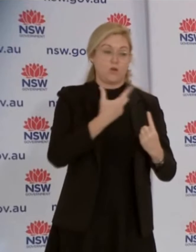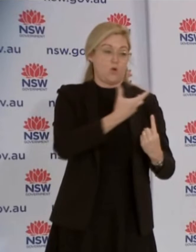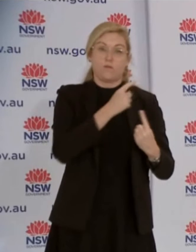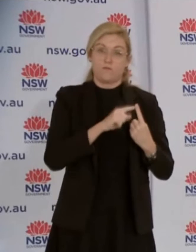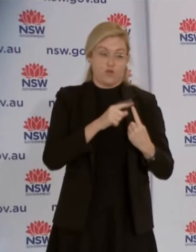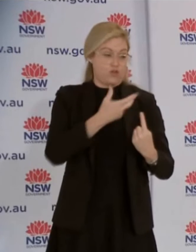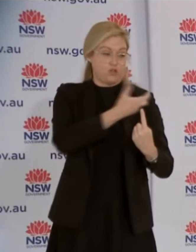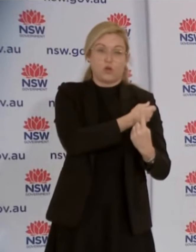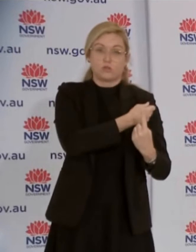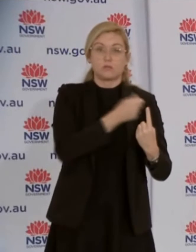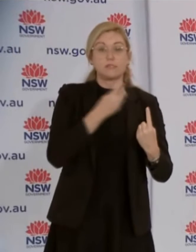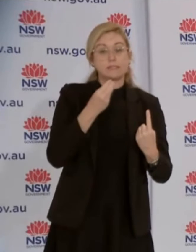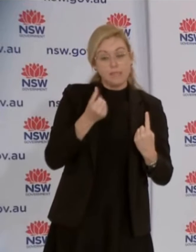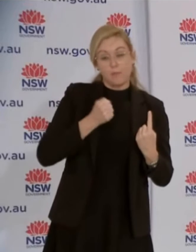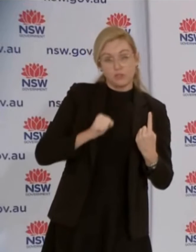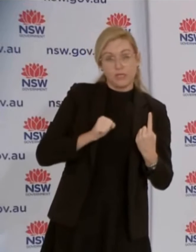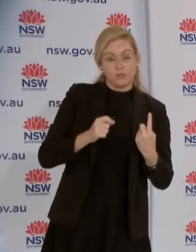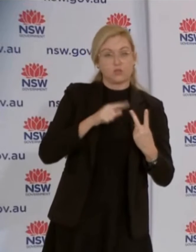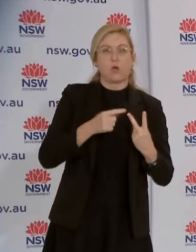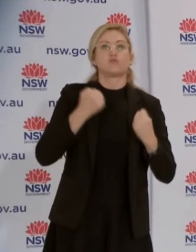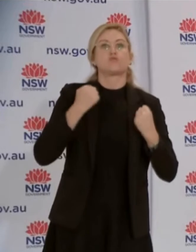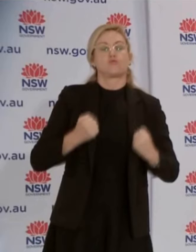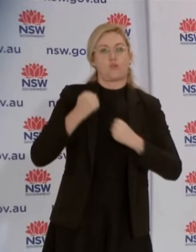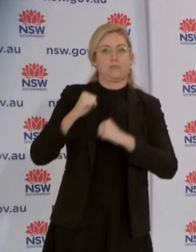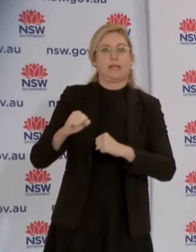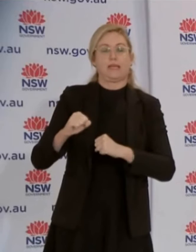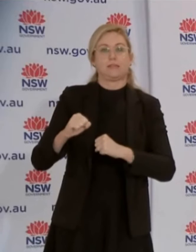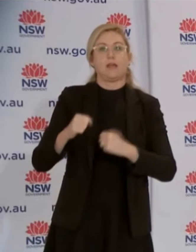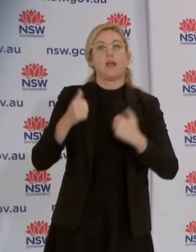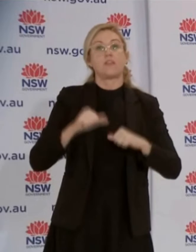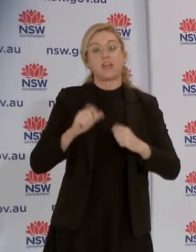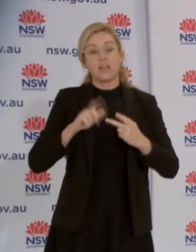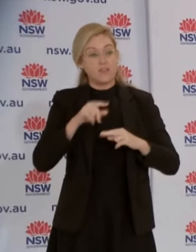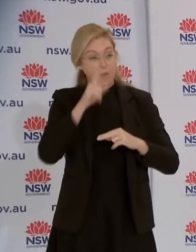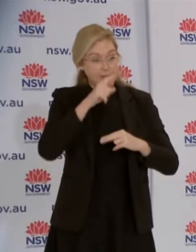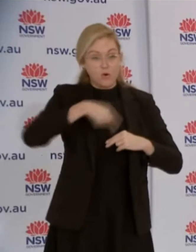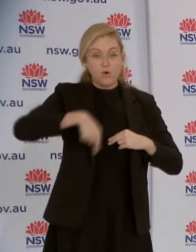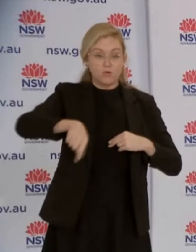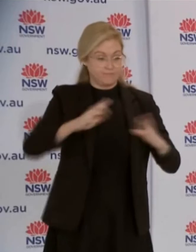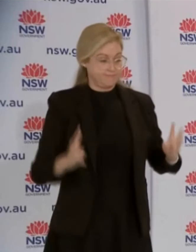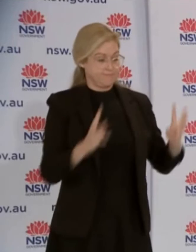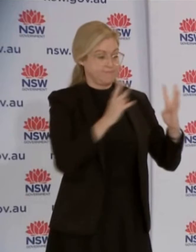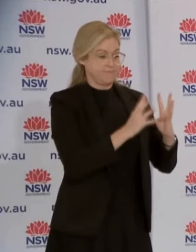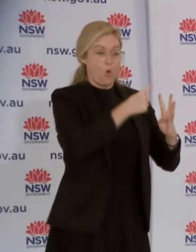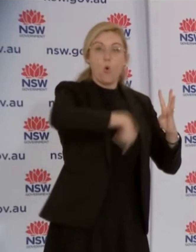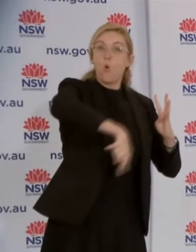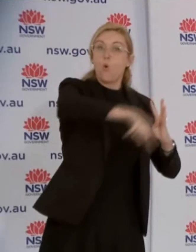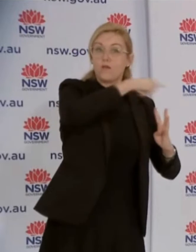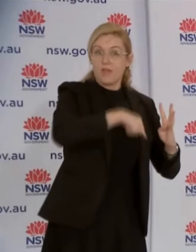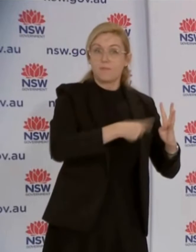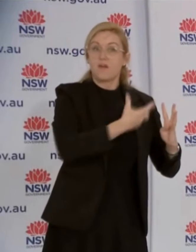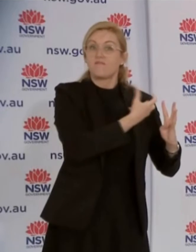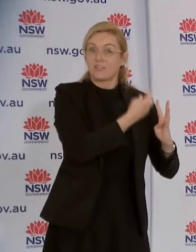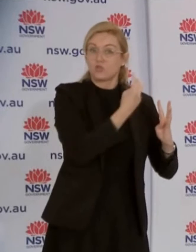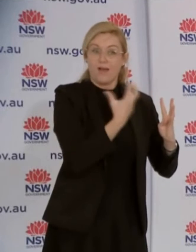have people coming together who are completely vaccinated, the risk of spreading disease and the risk of hospitalisation massively declines. So